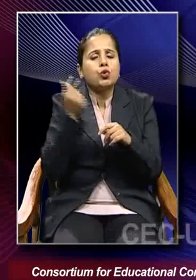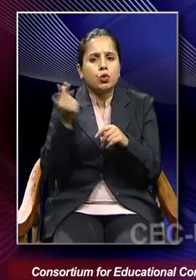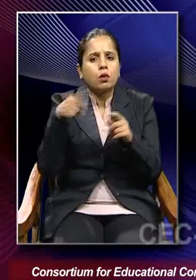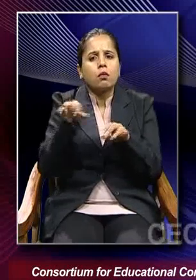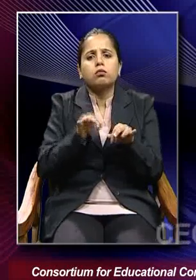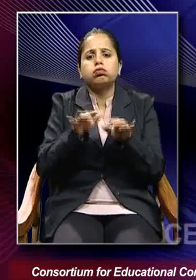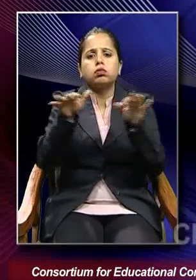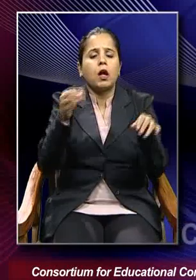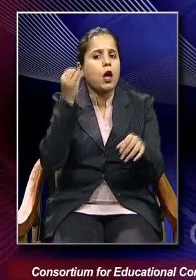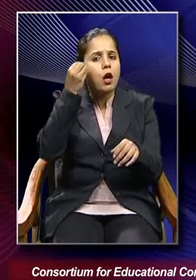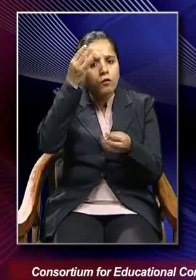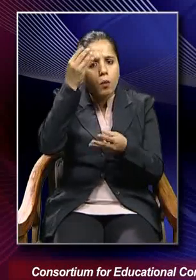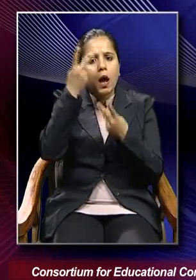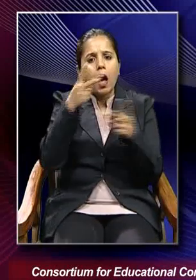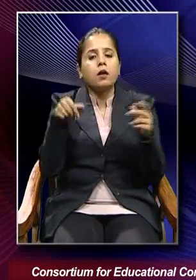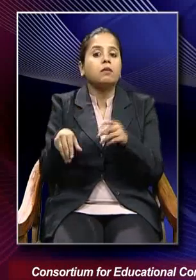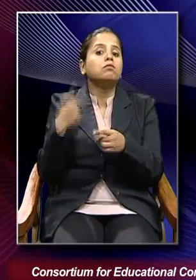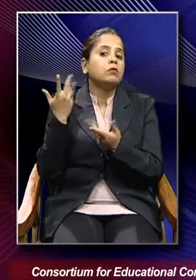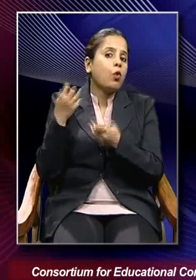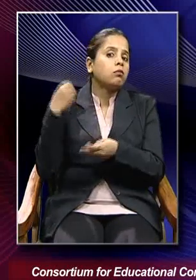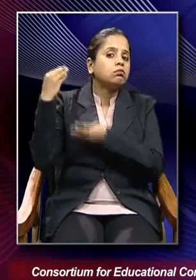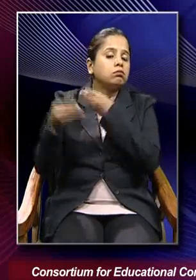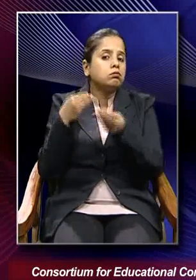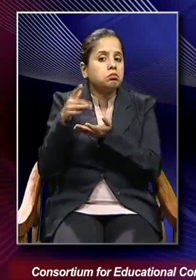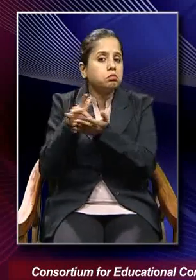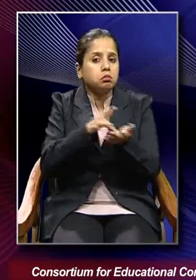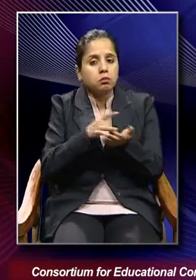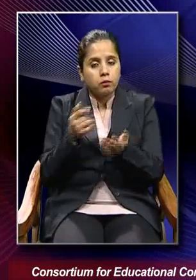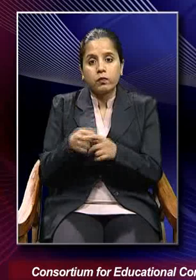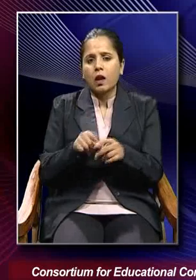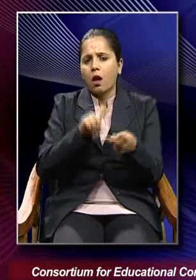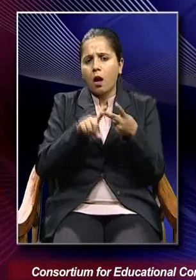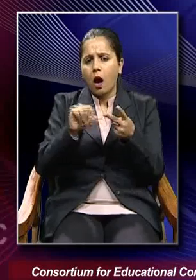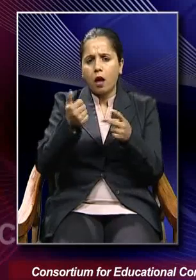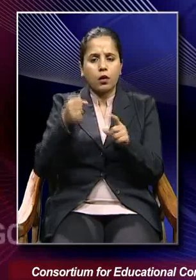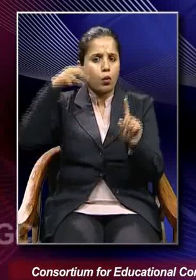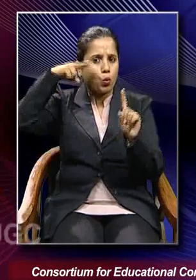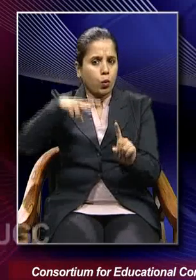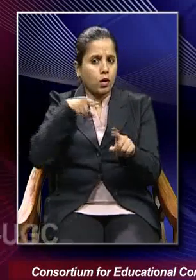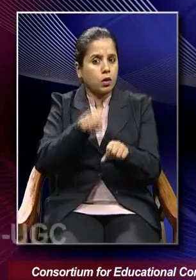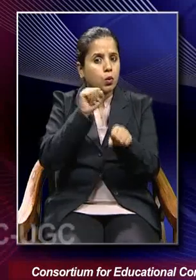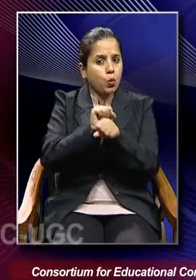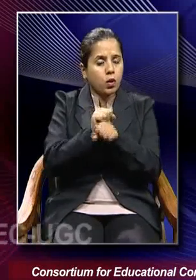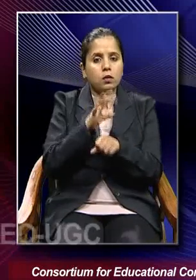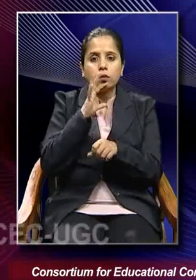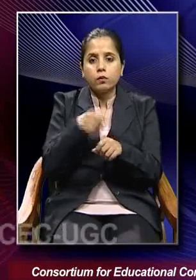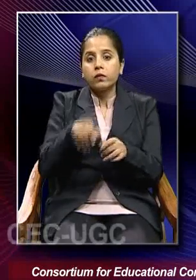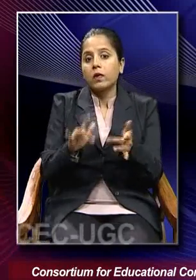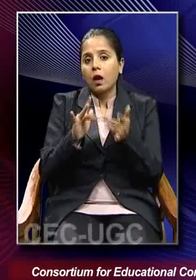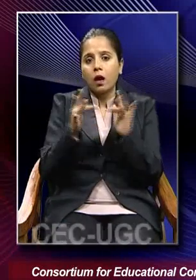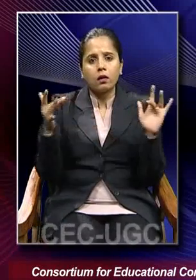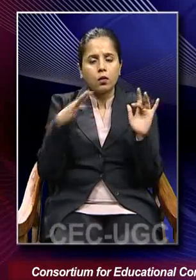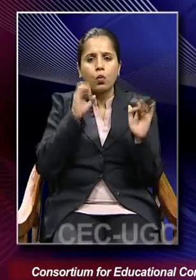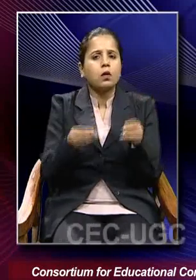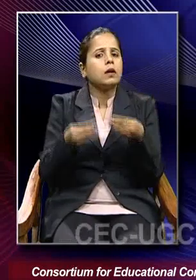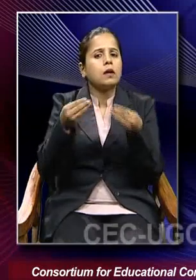spread the information about the heritage. Another perspective coming from the work, that is, the internet certainly offers